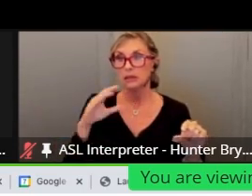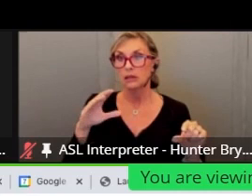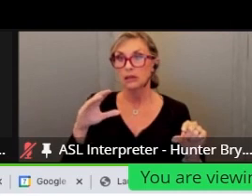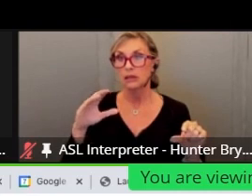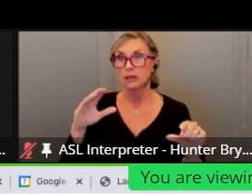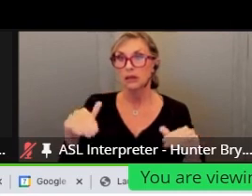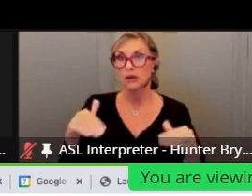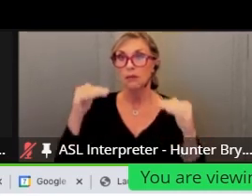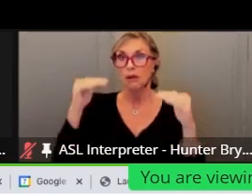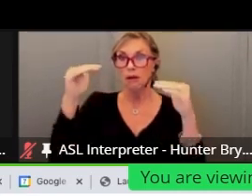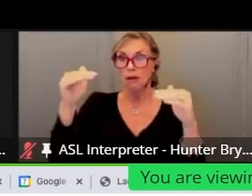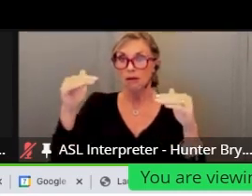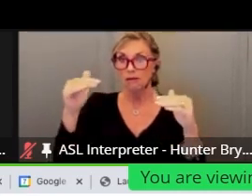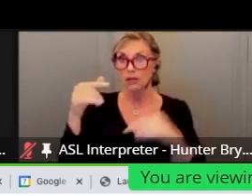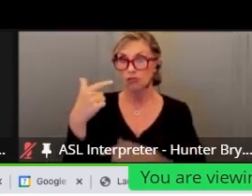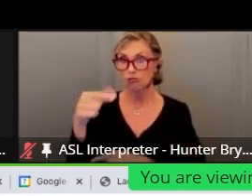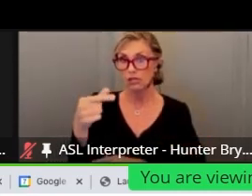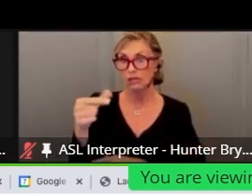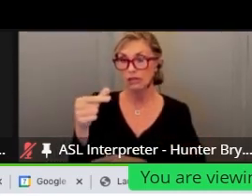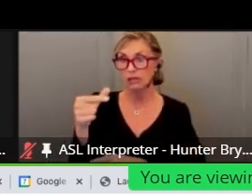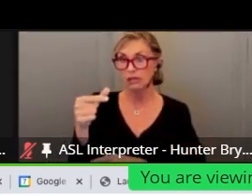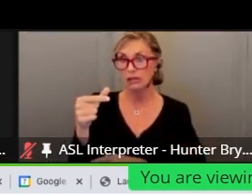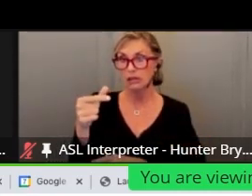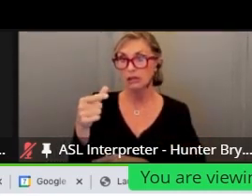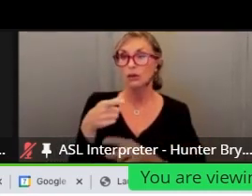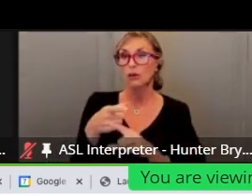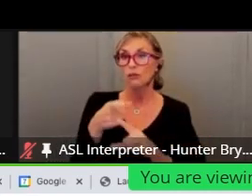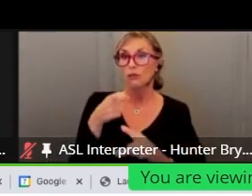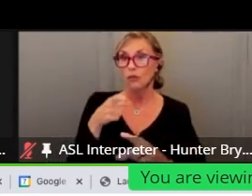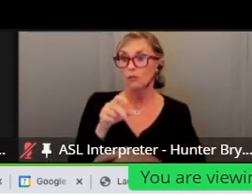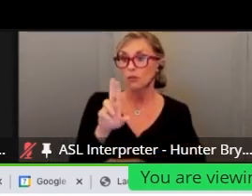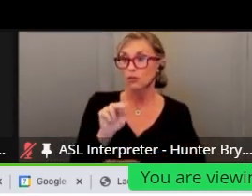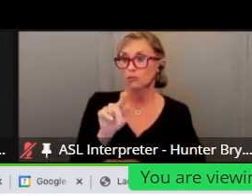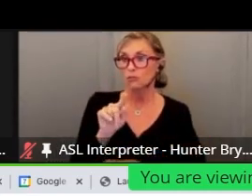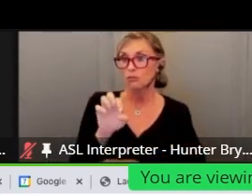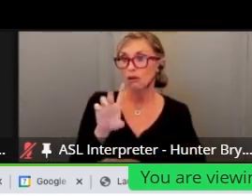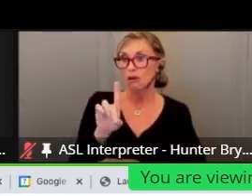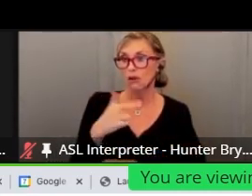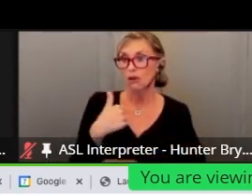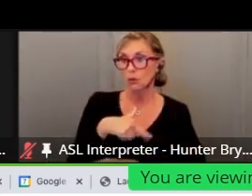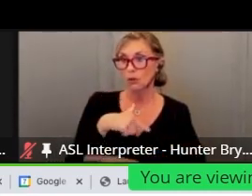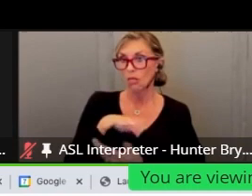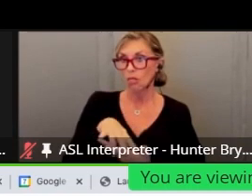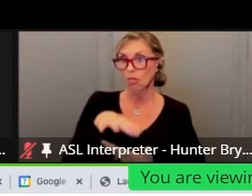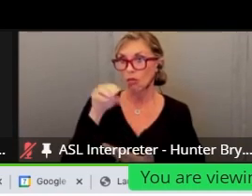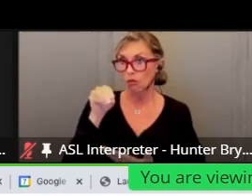pulled from the United We Learn website. So there,